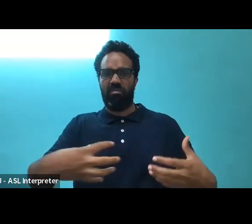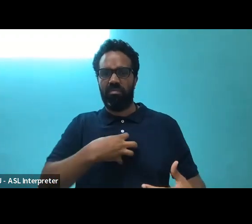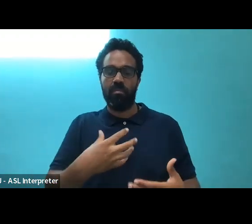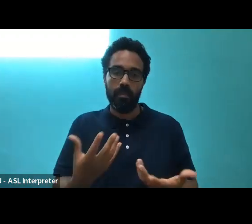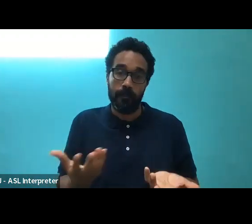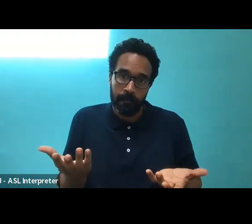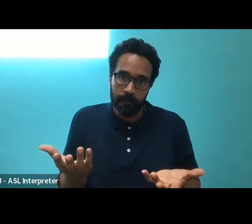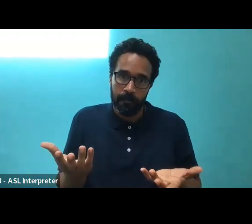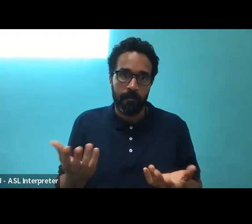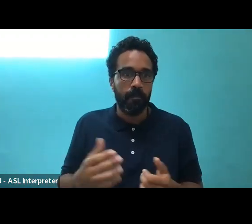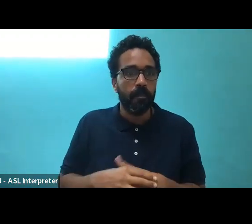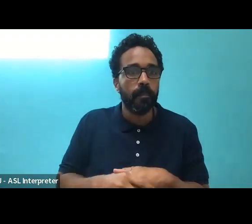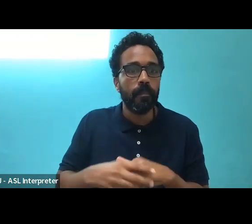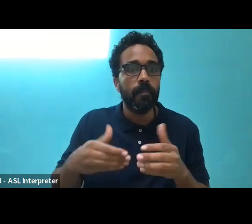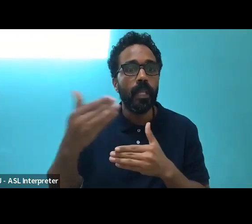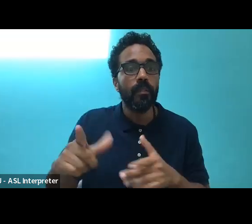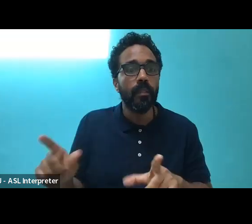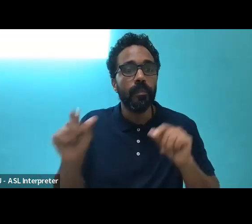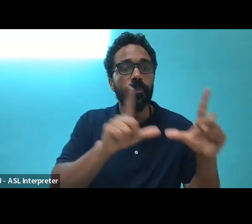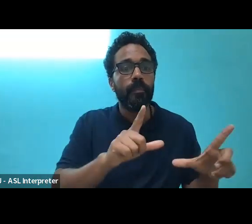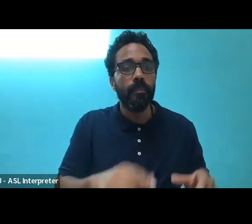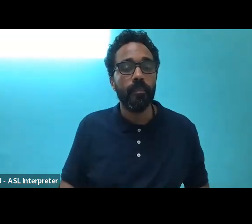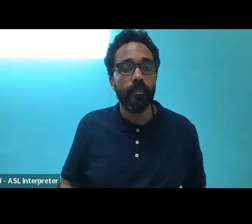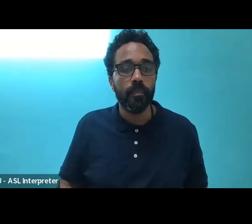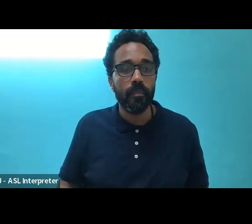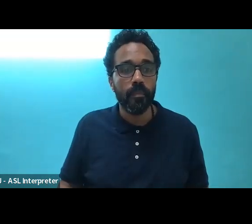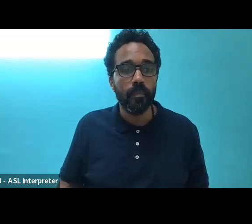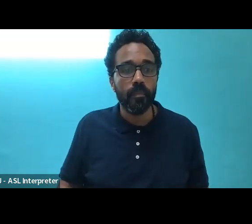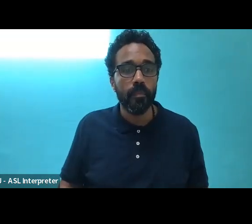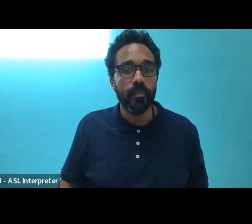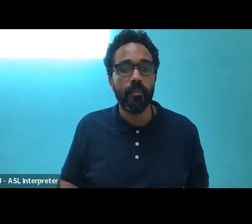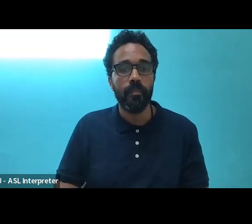slide, that would be useful.